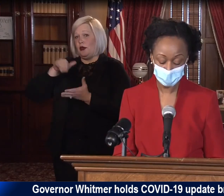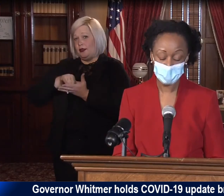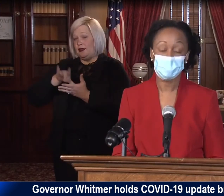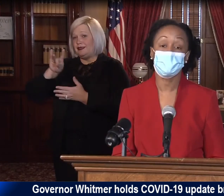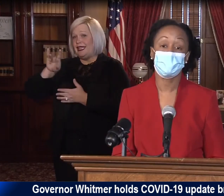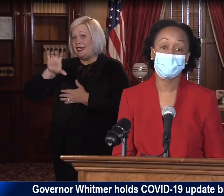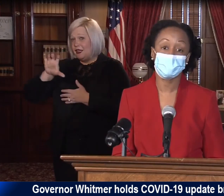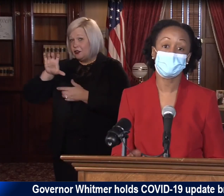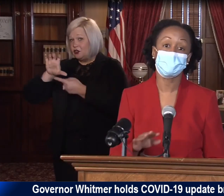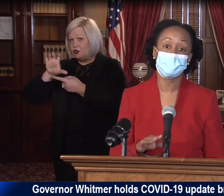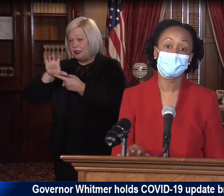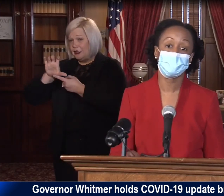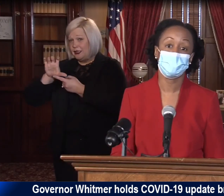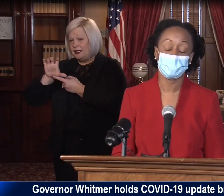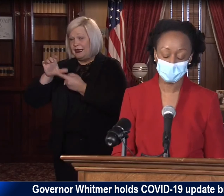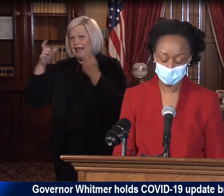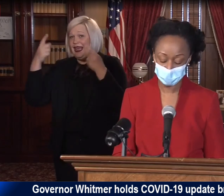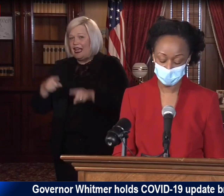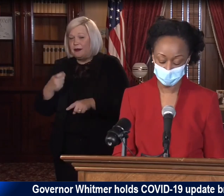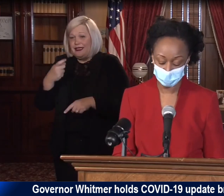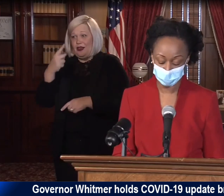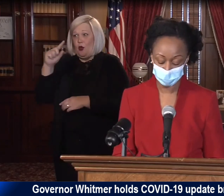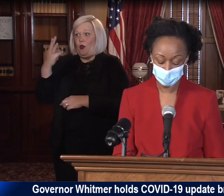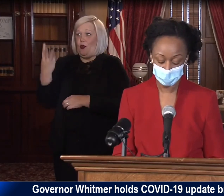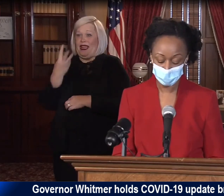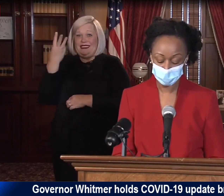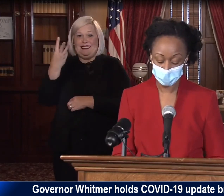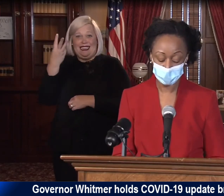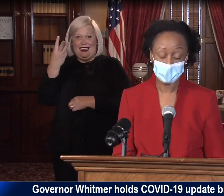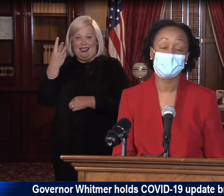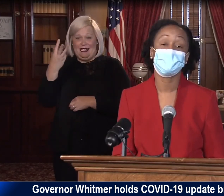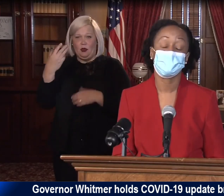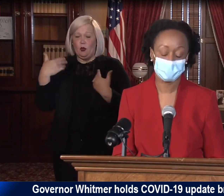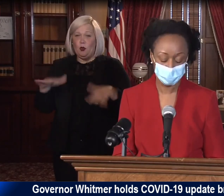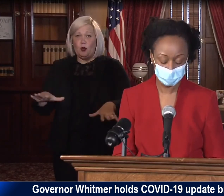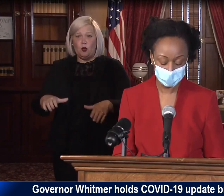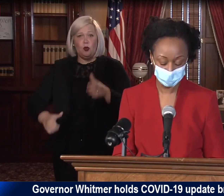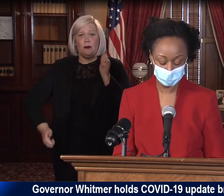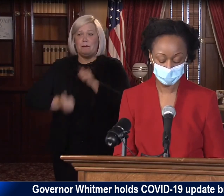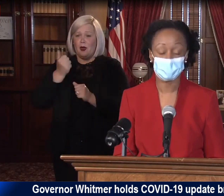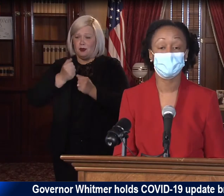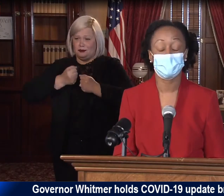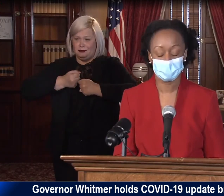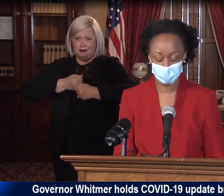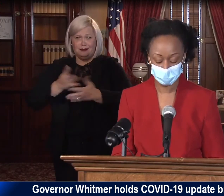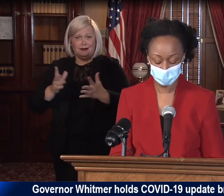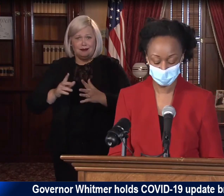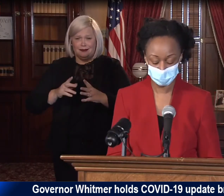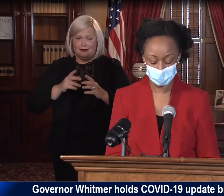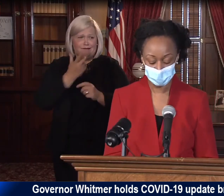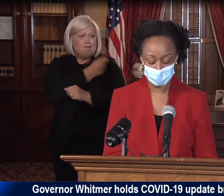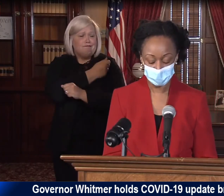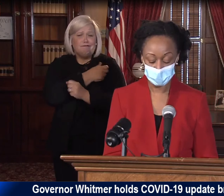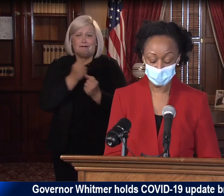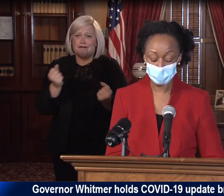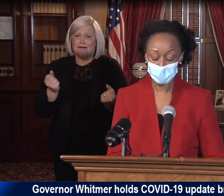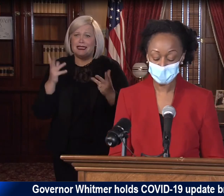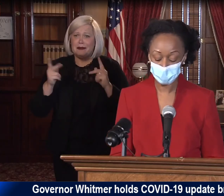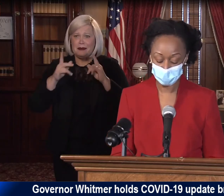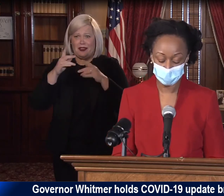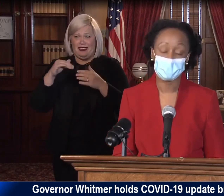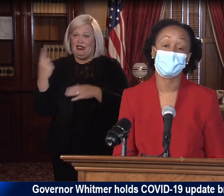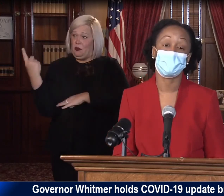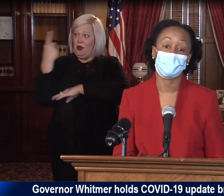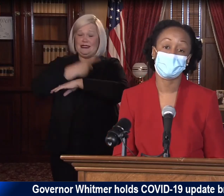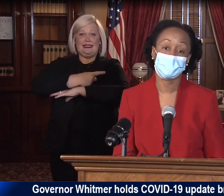24,800 doses were recorded on just Wednesday alone, which is our highest number yet since we started this effort. And I know